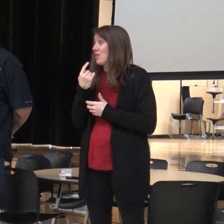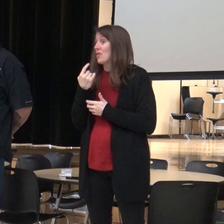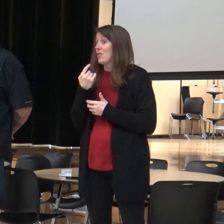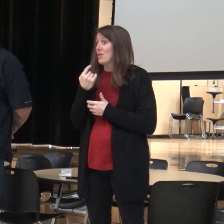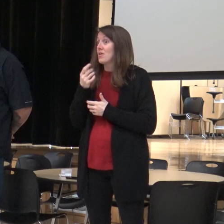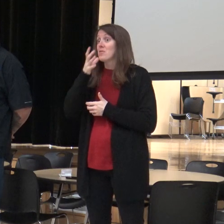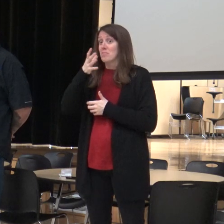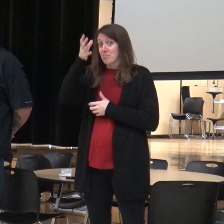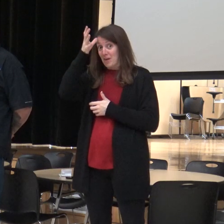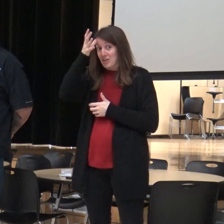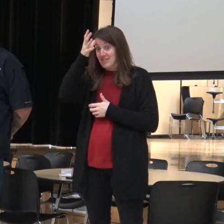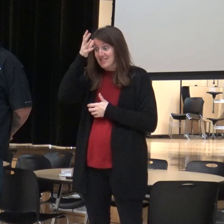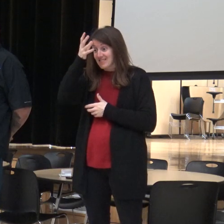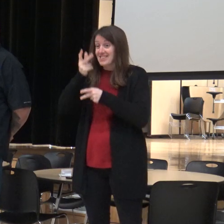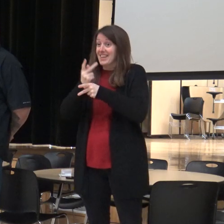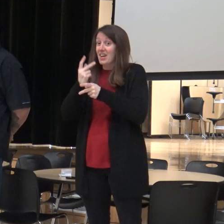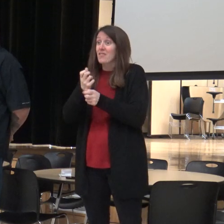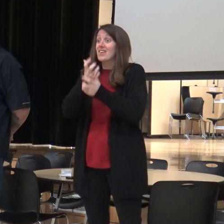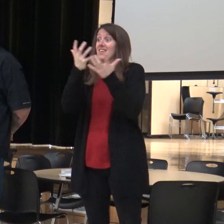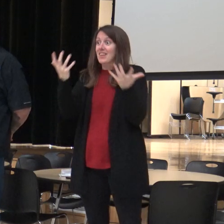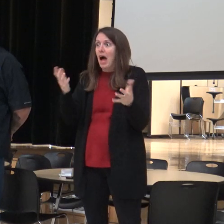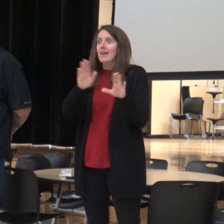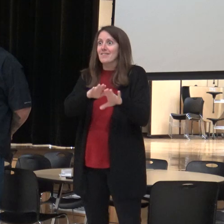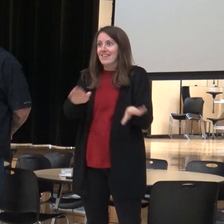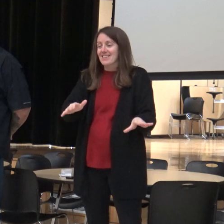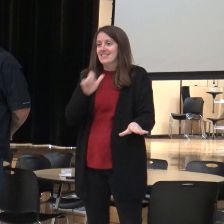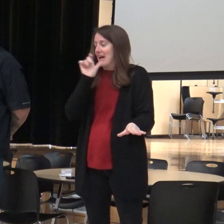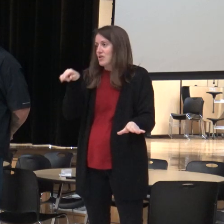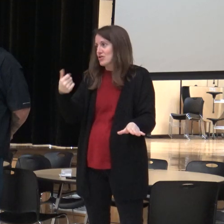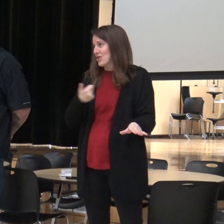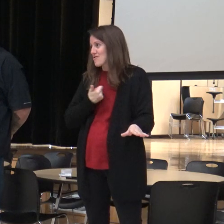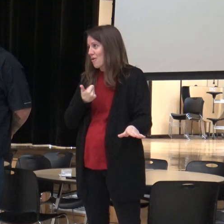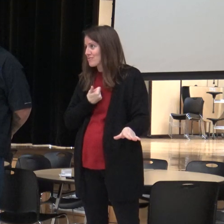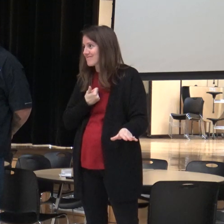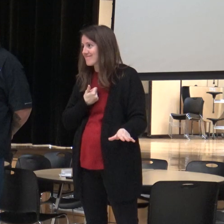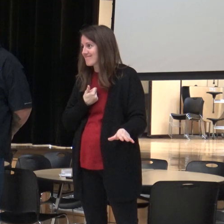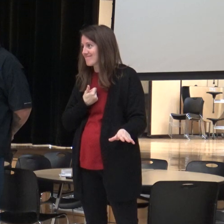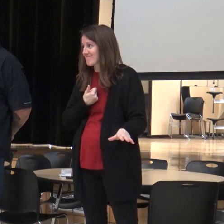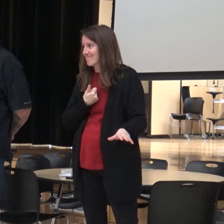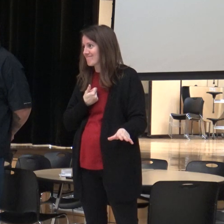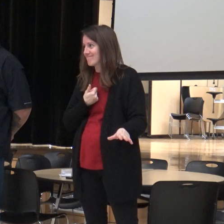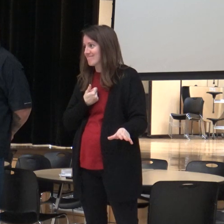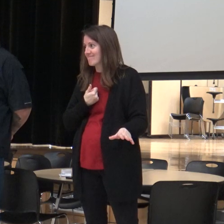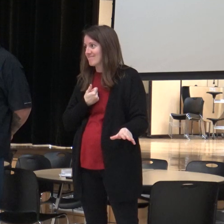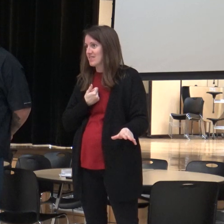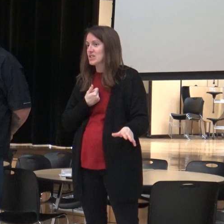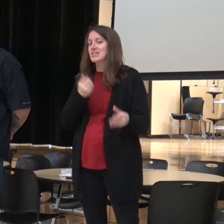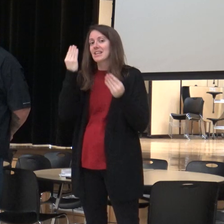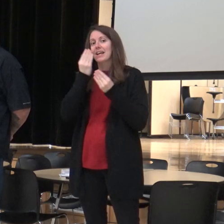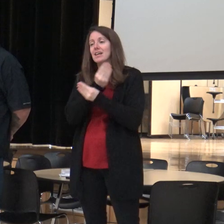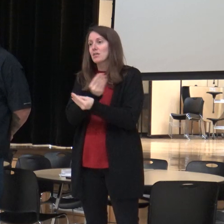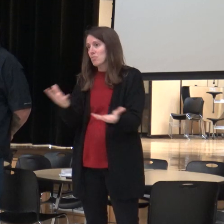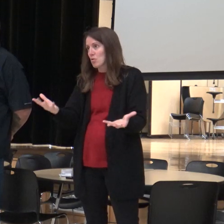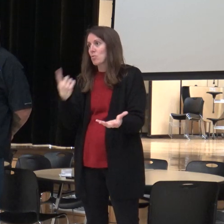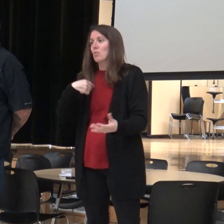too, right? Because we care about our kids' friends, and I think letting them know that there's people who care about them and are gonna take care of them is the most